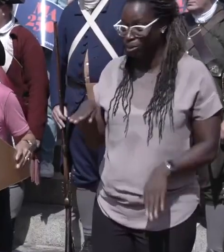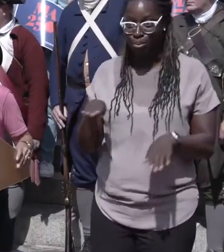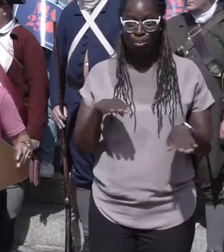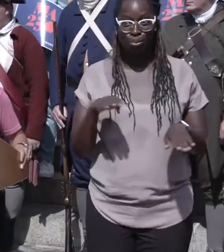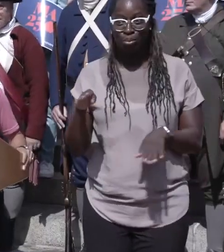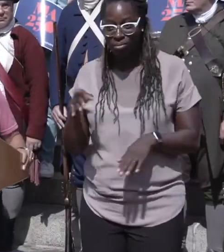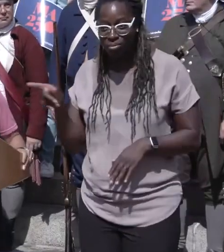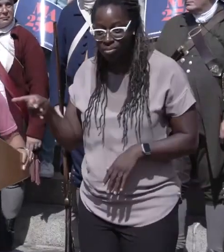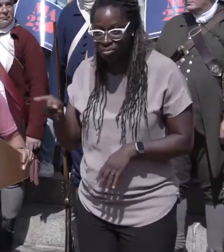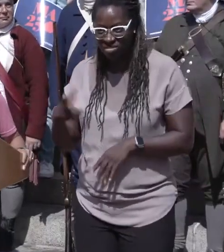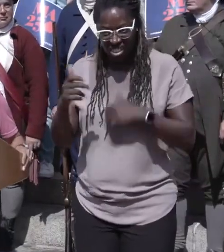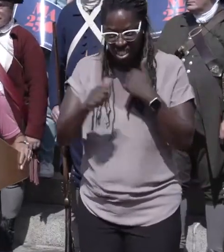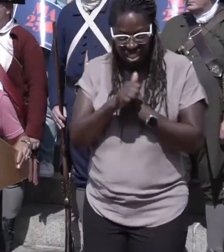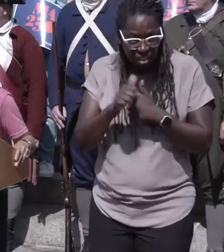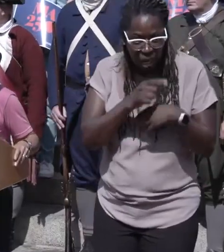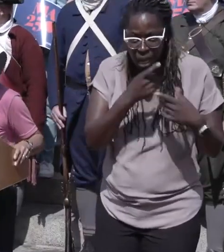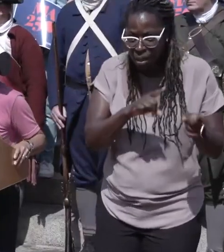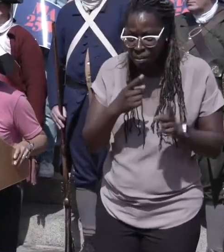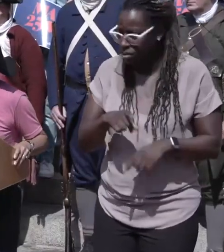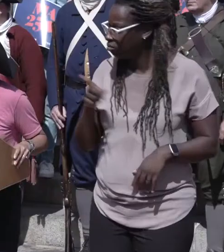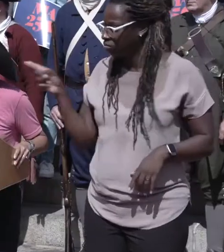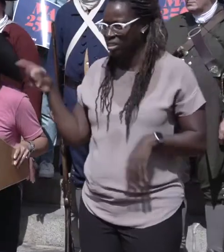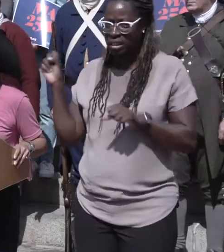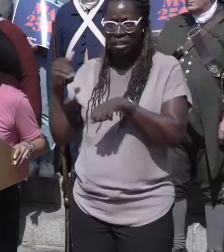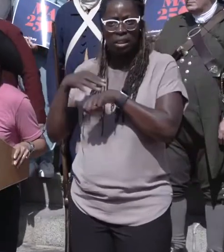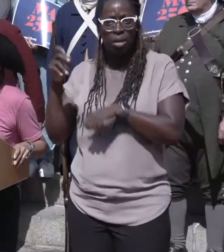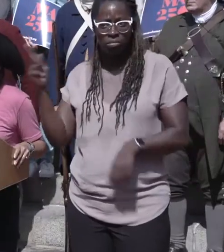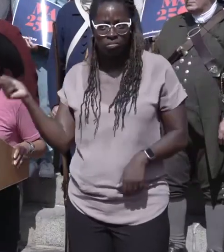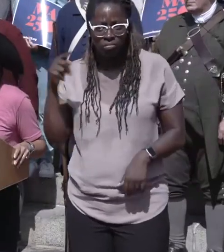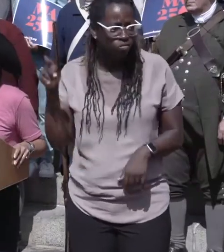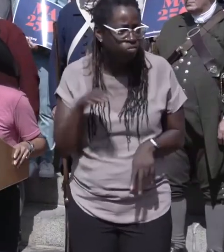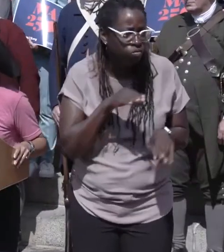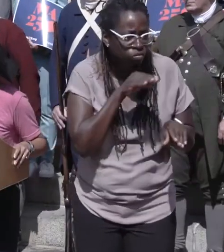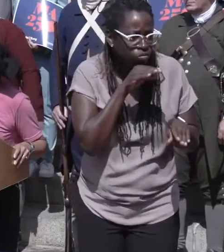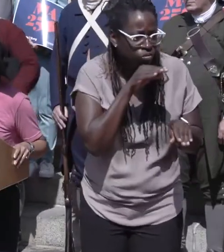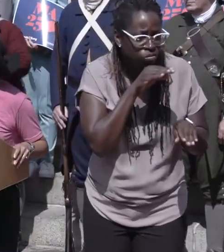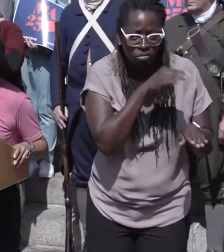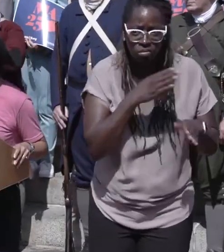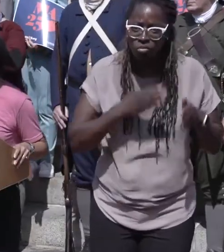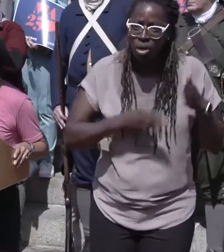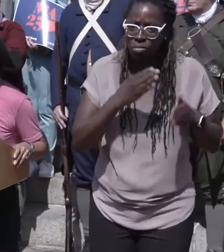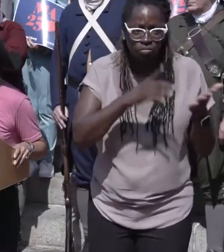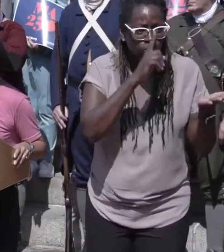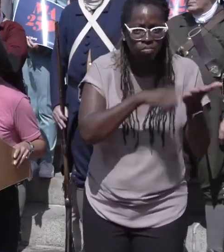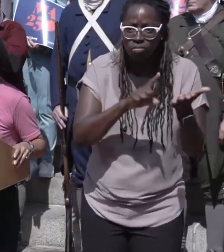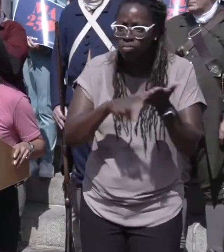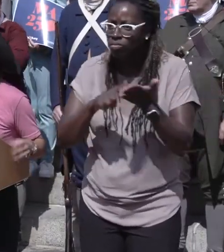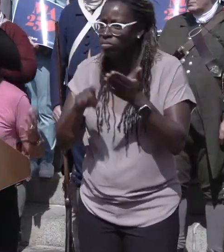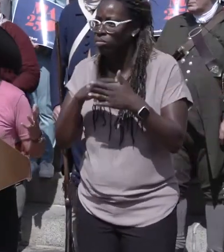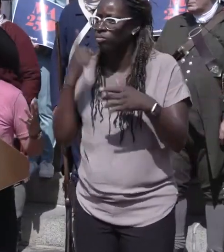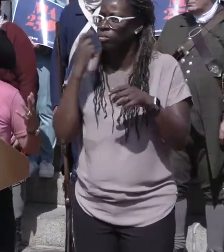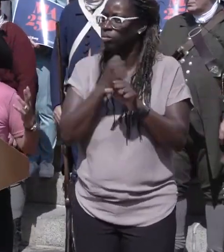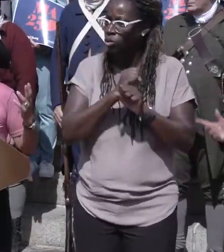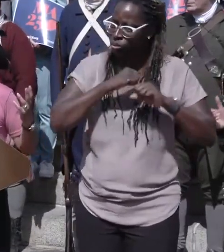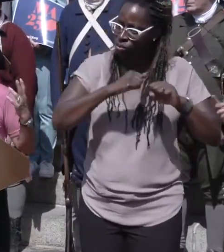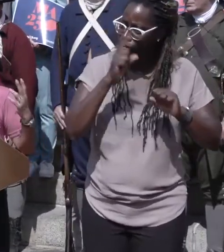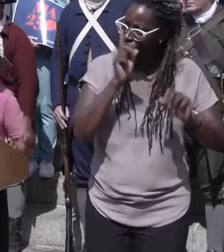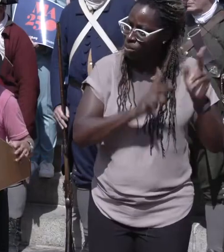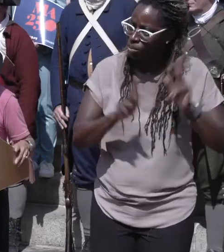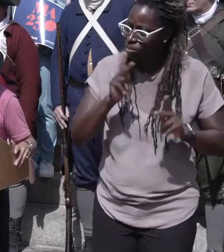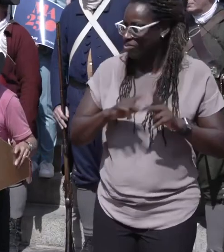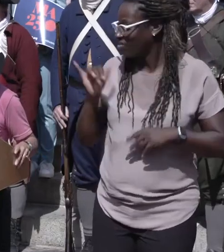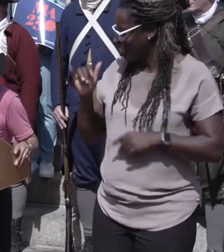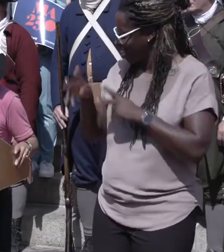inspections that make the world safer and save people's lives by leading with technology. So that's what we do here on Team Massachusetts. And this is going to